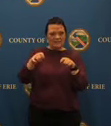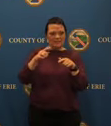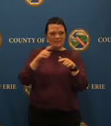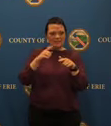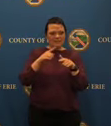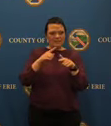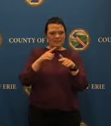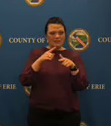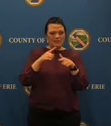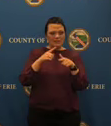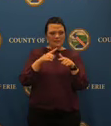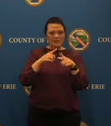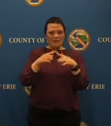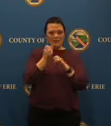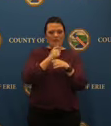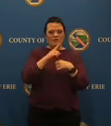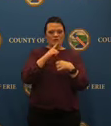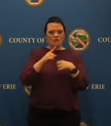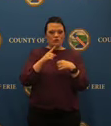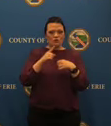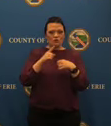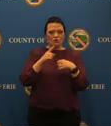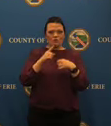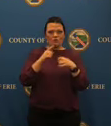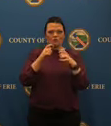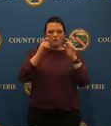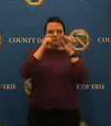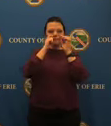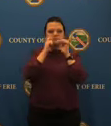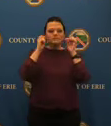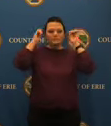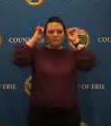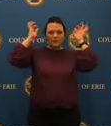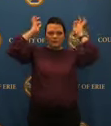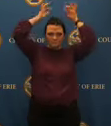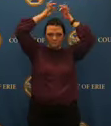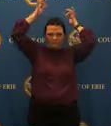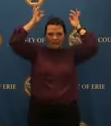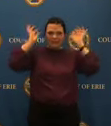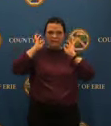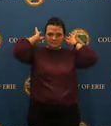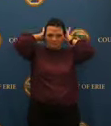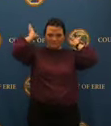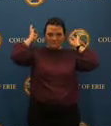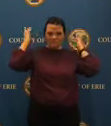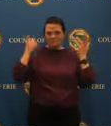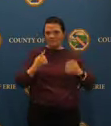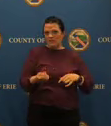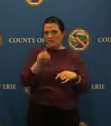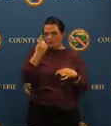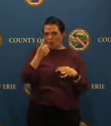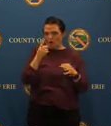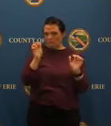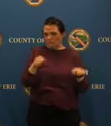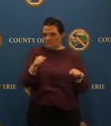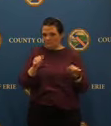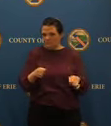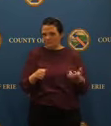sure that you tie it, fit it to your face, and tie it up, and that's one strategy. So again, you don't have